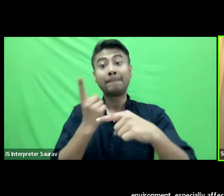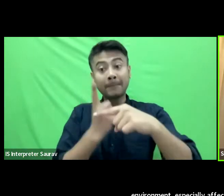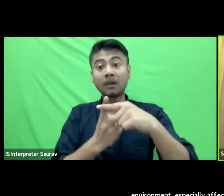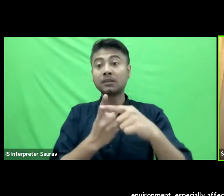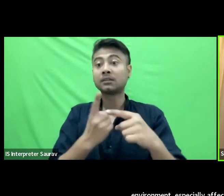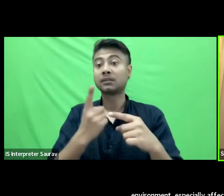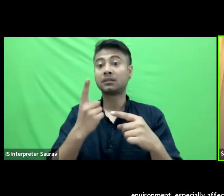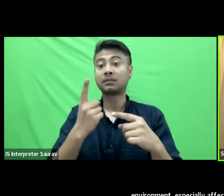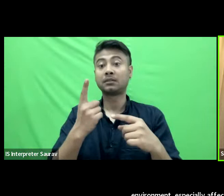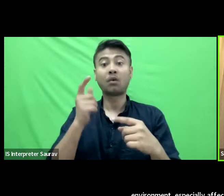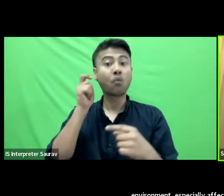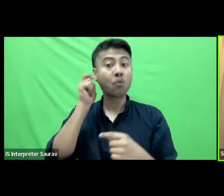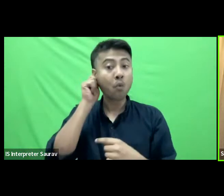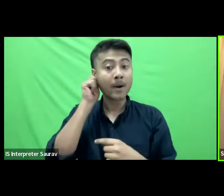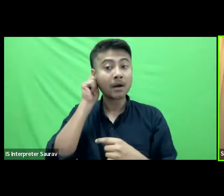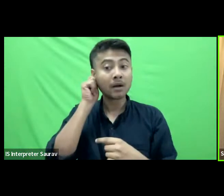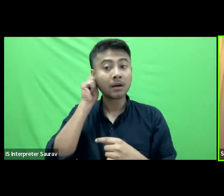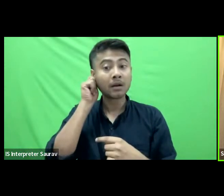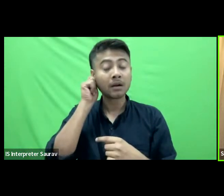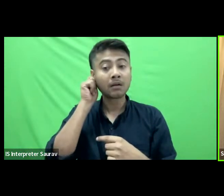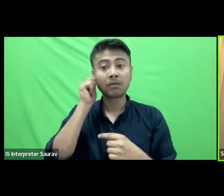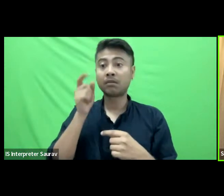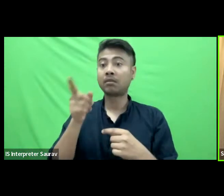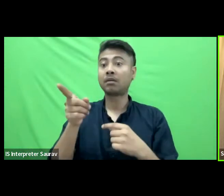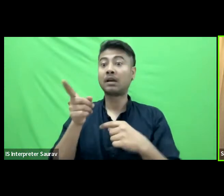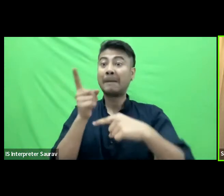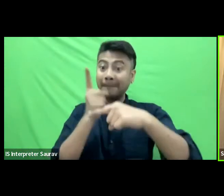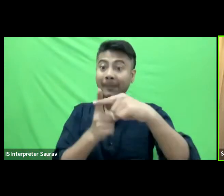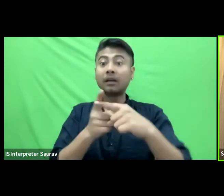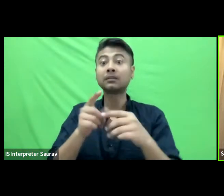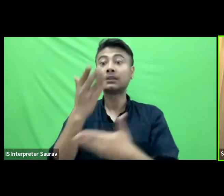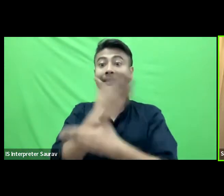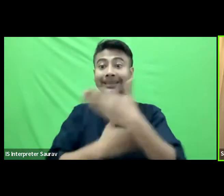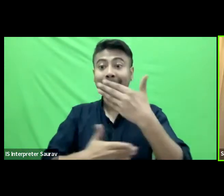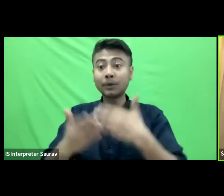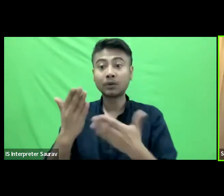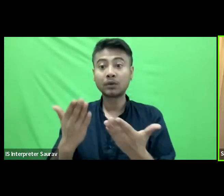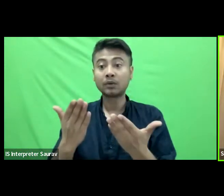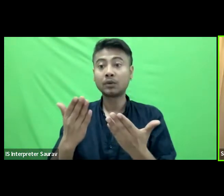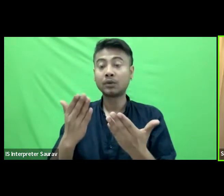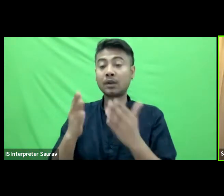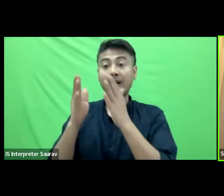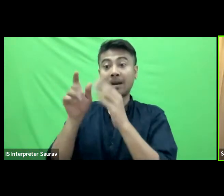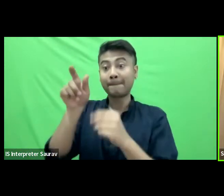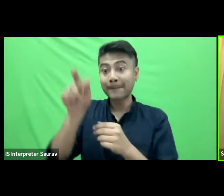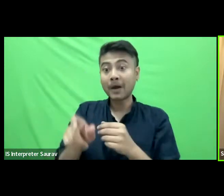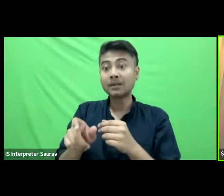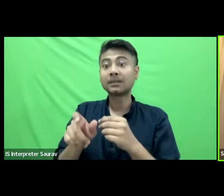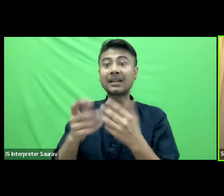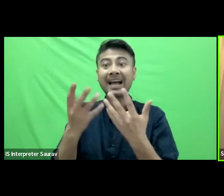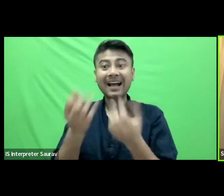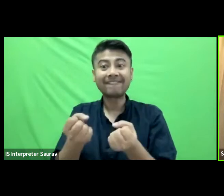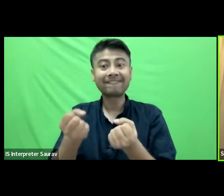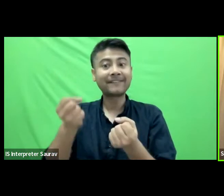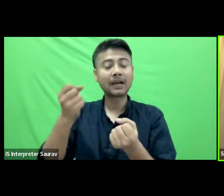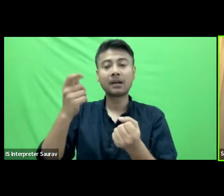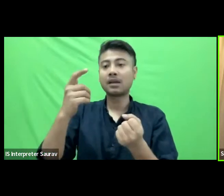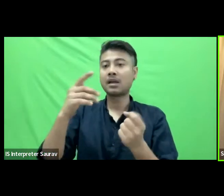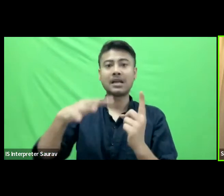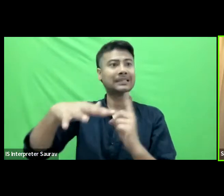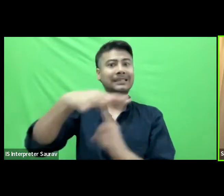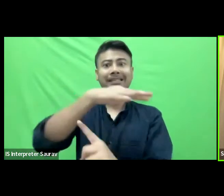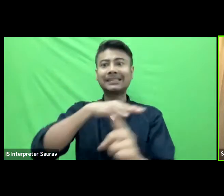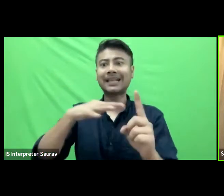and girls with disabilities, persons with intellectual disabilities, psychosocial disabilities, and others